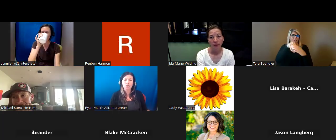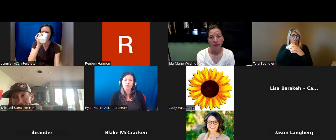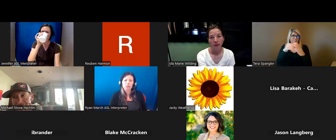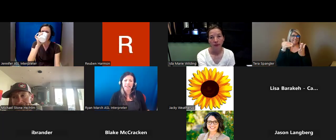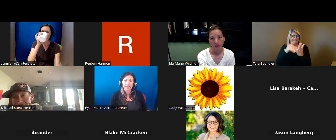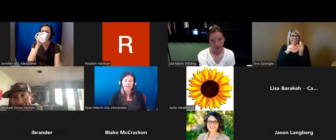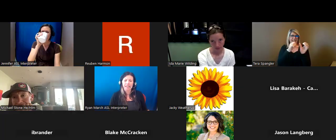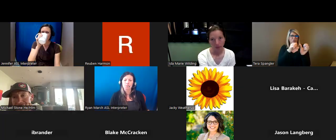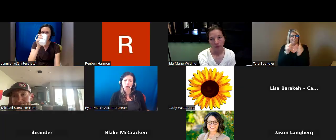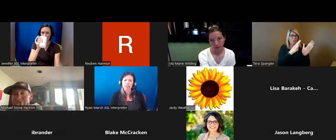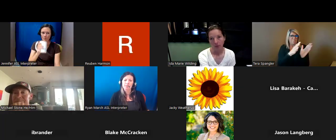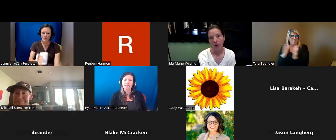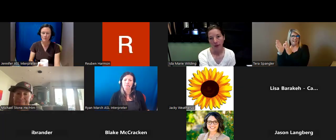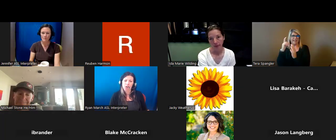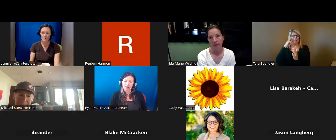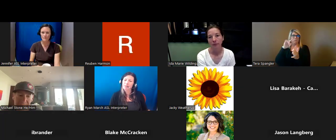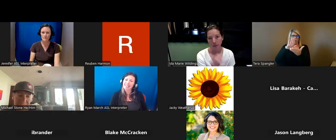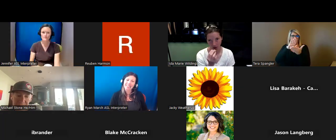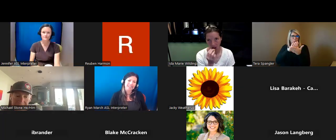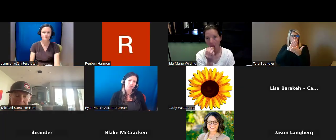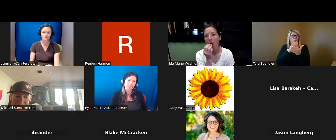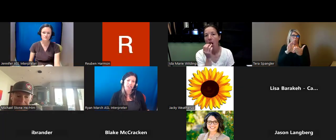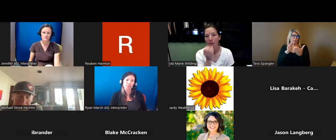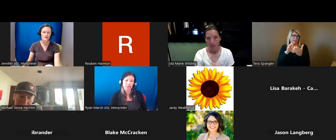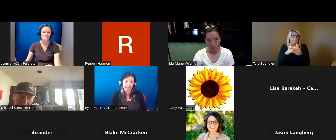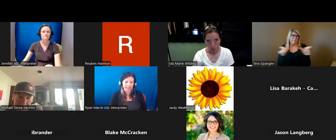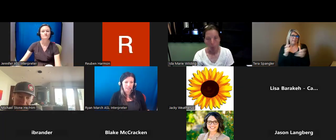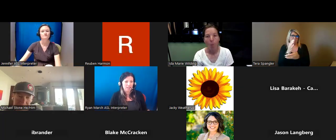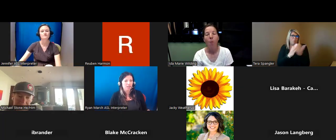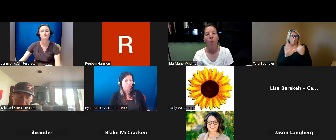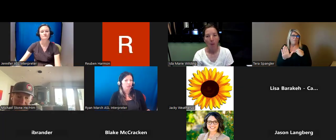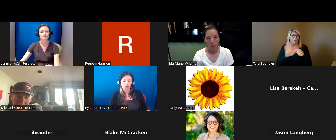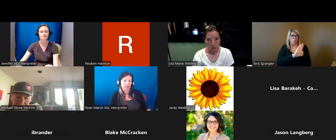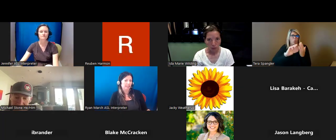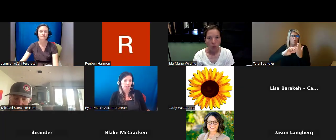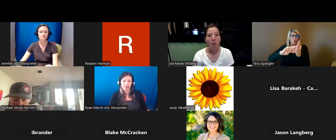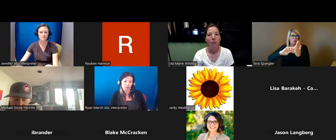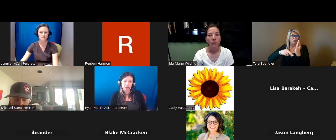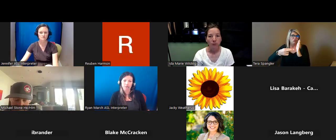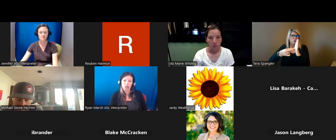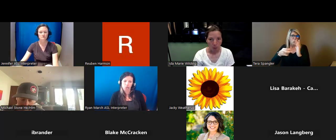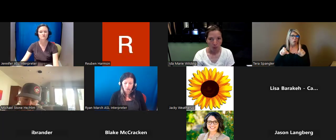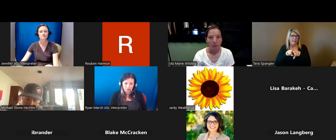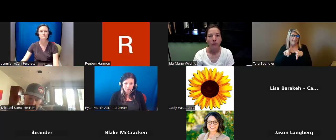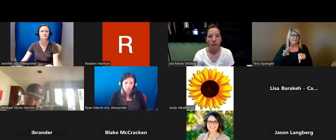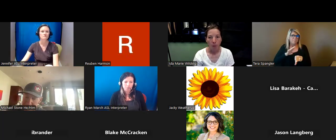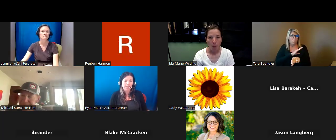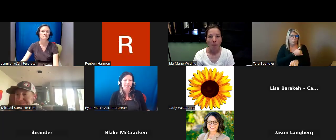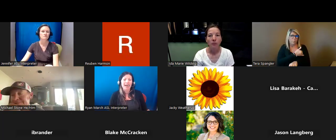I think I would really like the board to be involved because again, the strategic plan for the school is such a big part of your